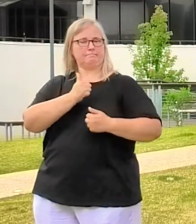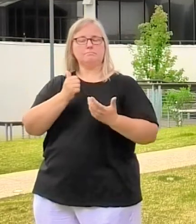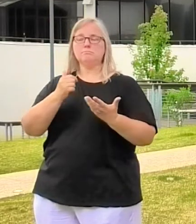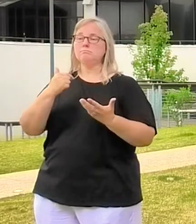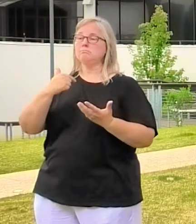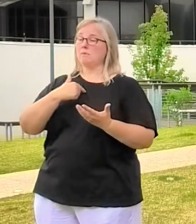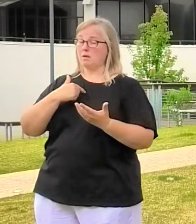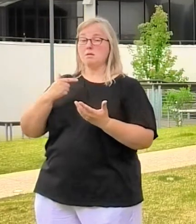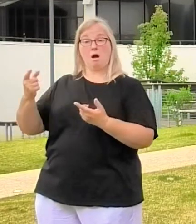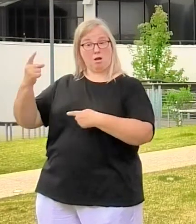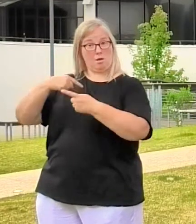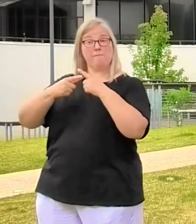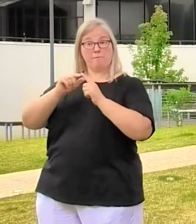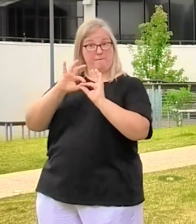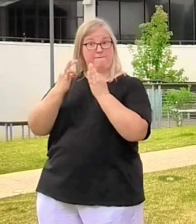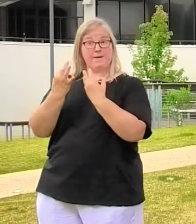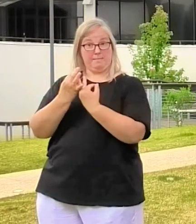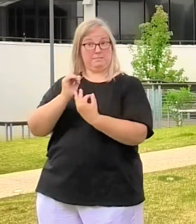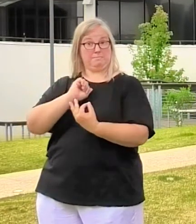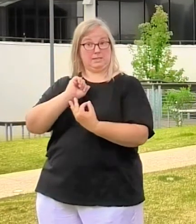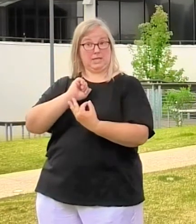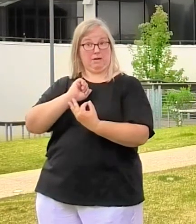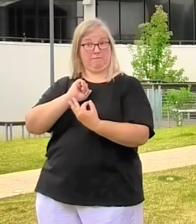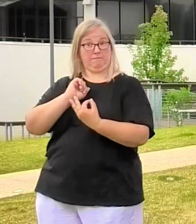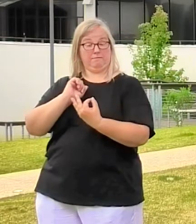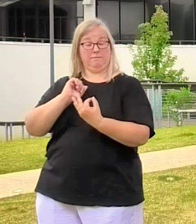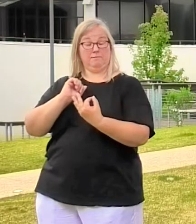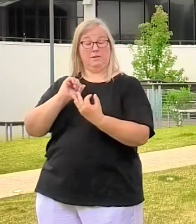I come from a family of